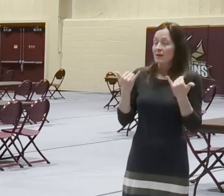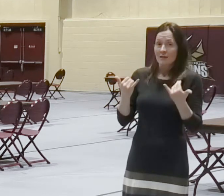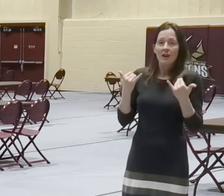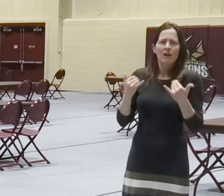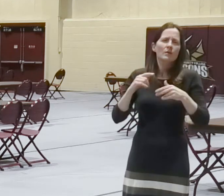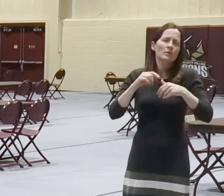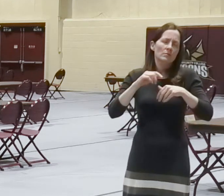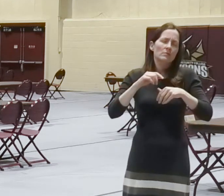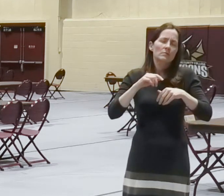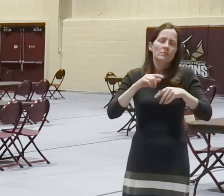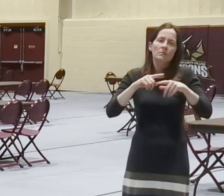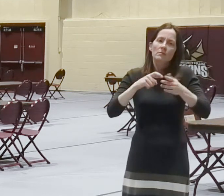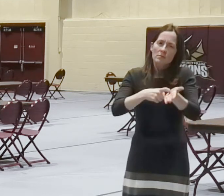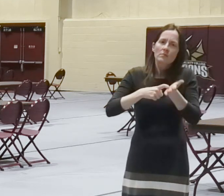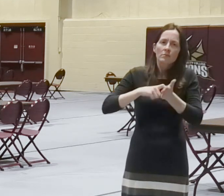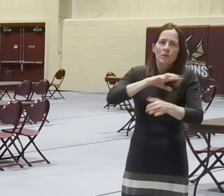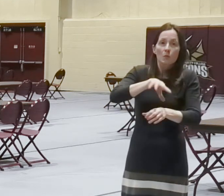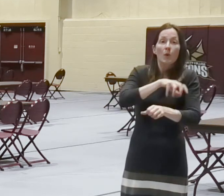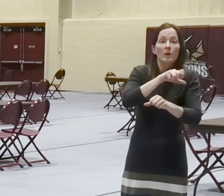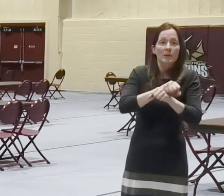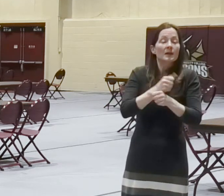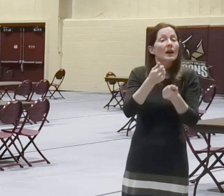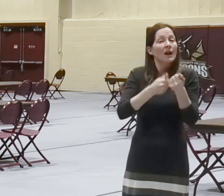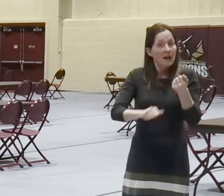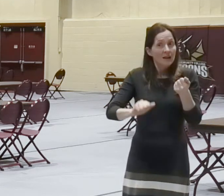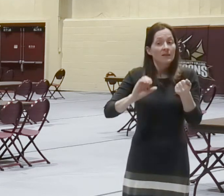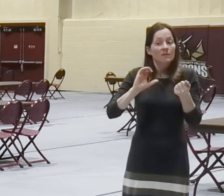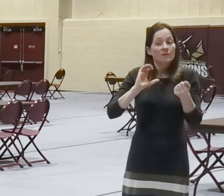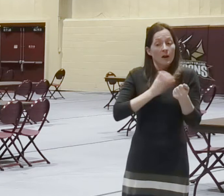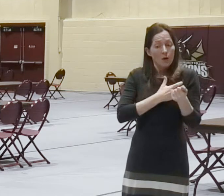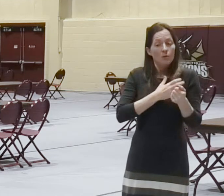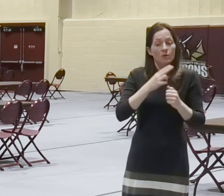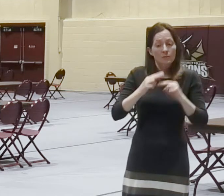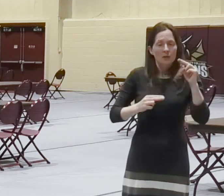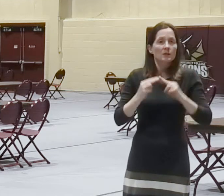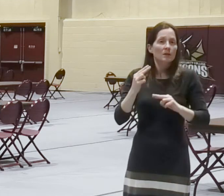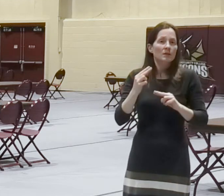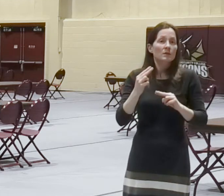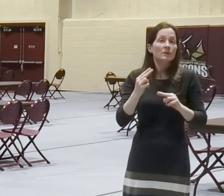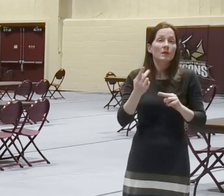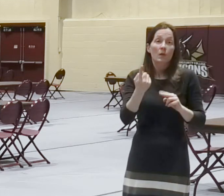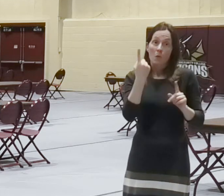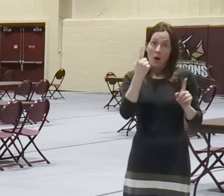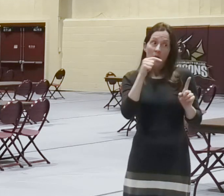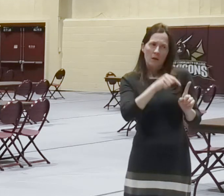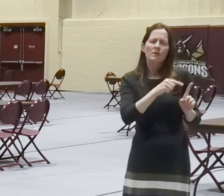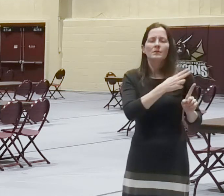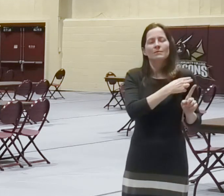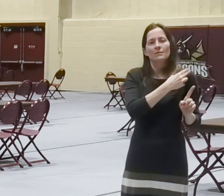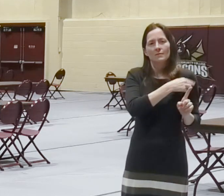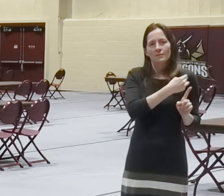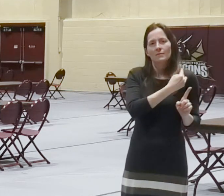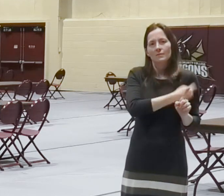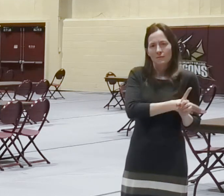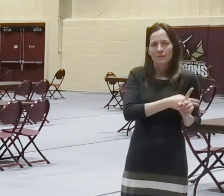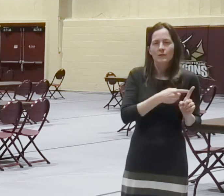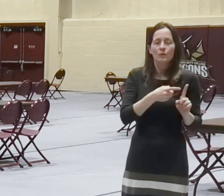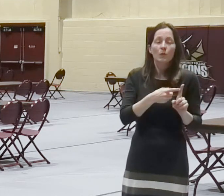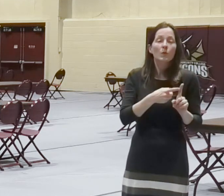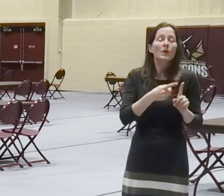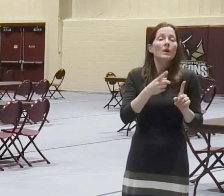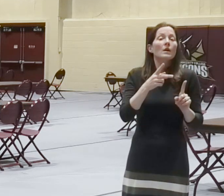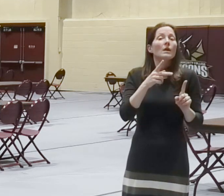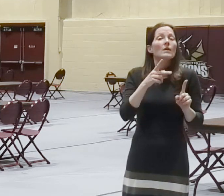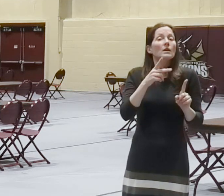any of our sites, and Howard County General Hospital is one of those sites for delivering vaccinations. Eligible patients in this